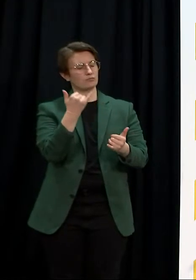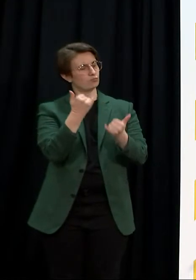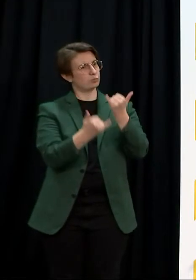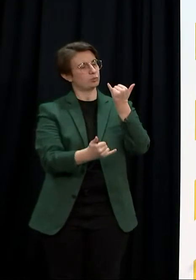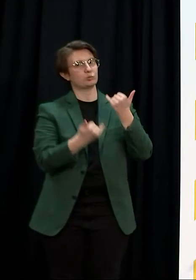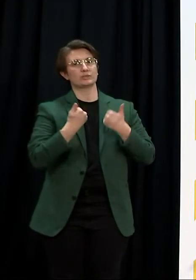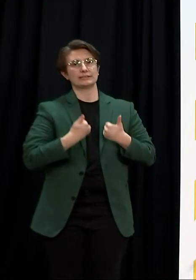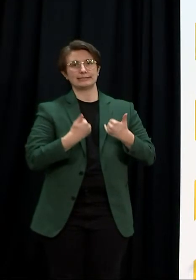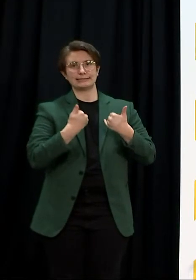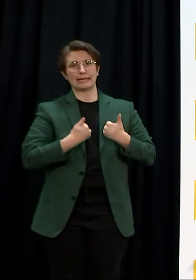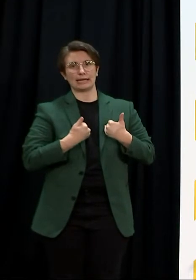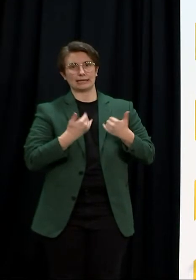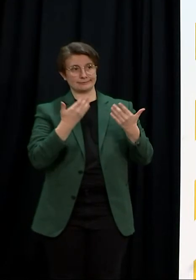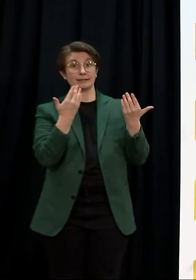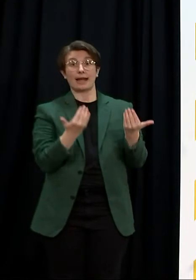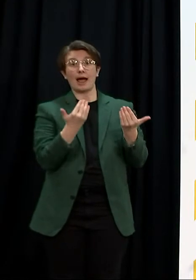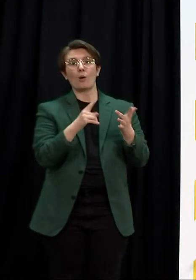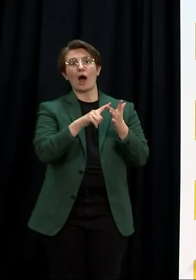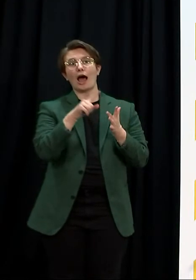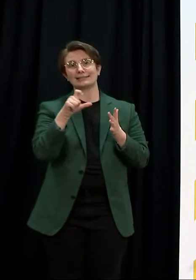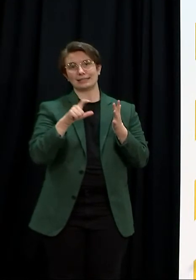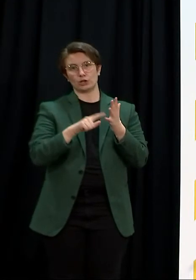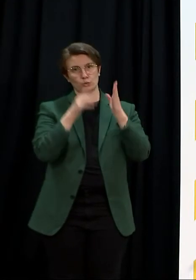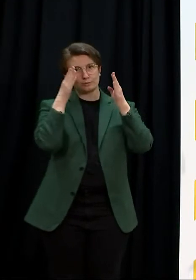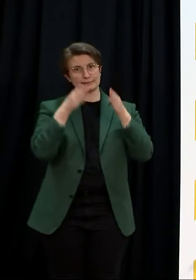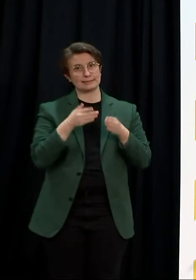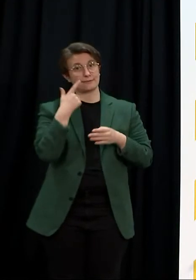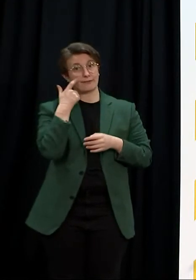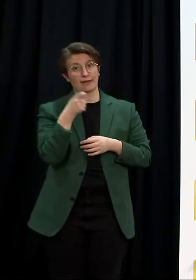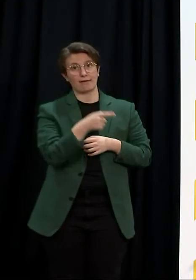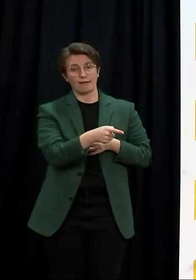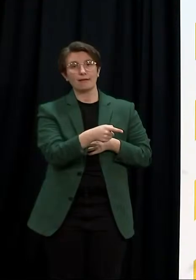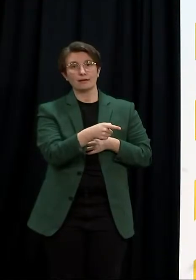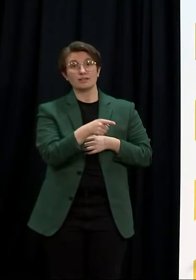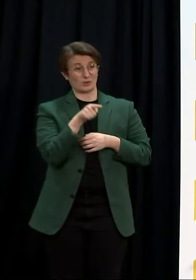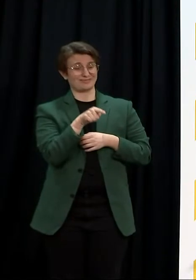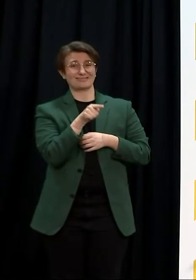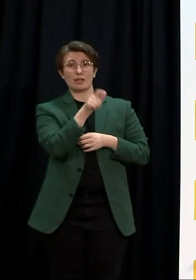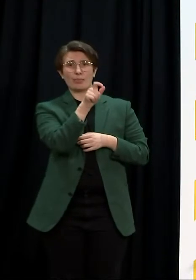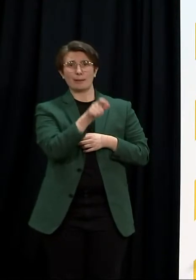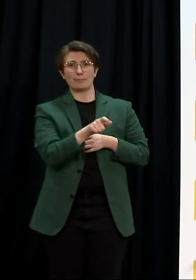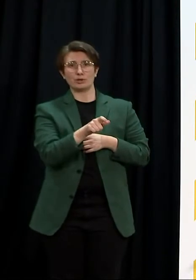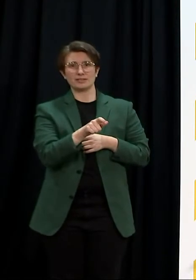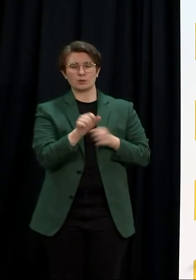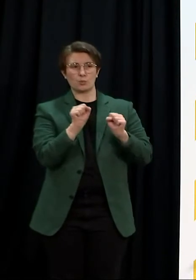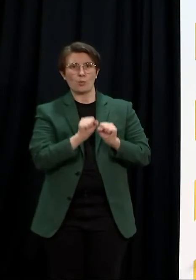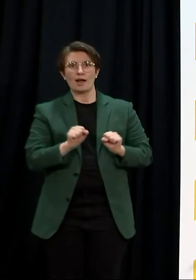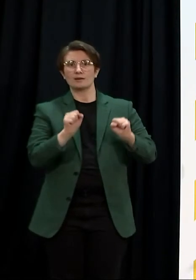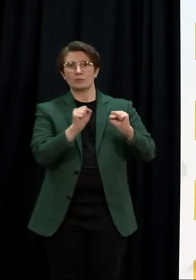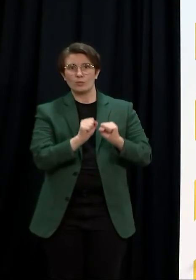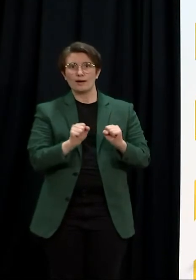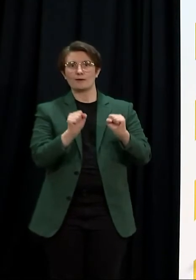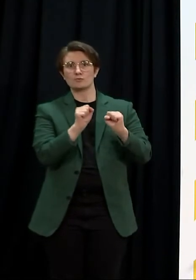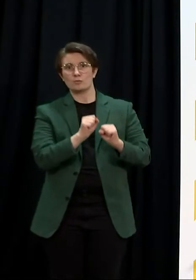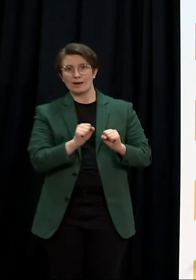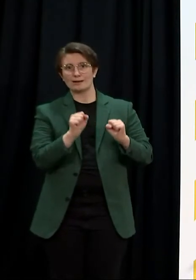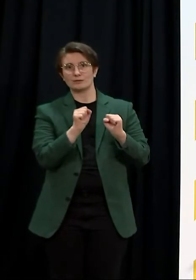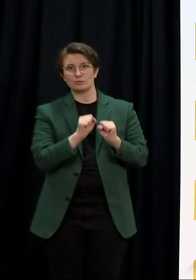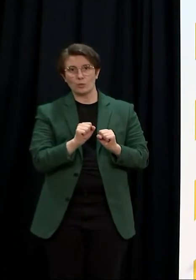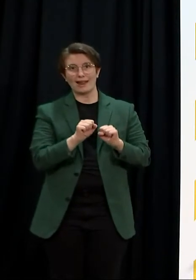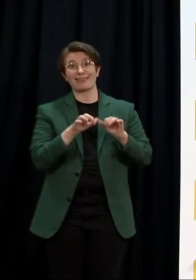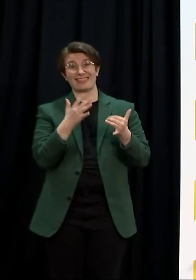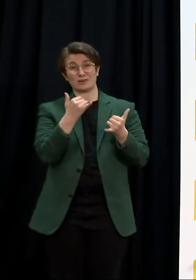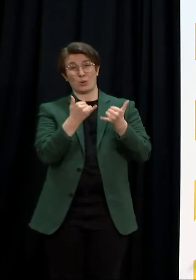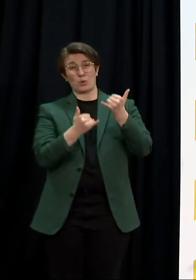in intensive care. I just want to emphasise the importance, therefore, of anyone who needs care for any reason